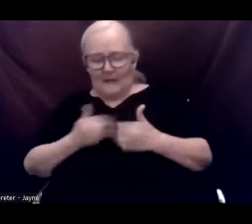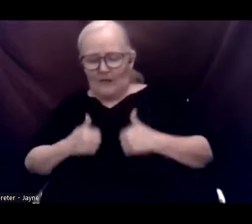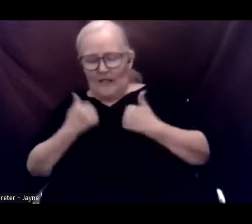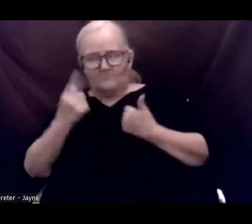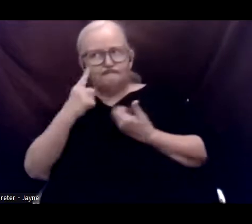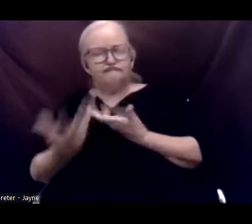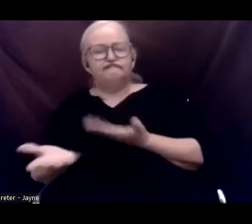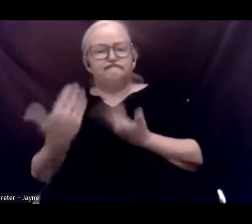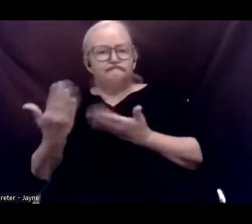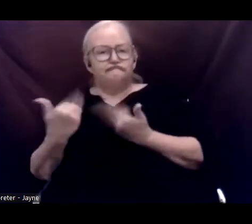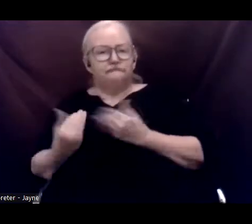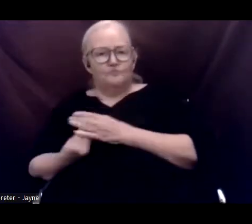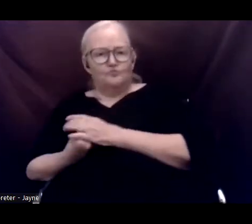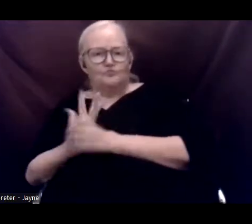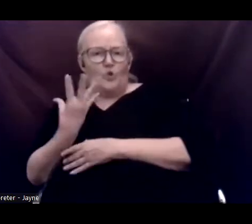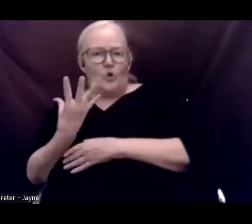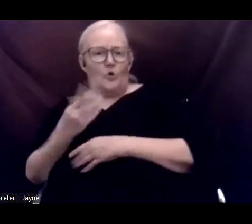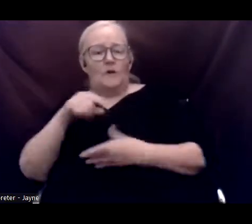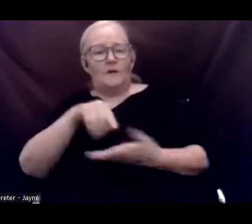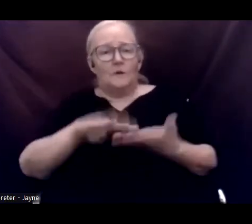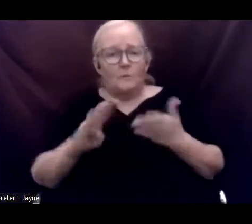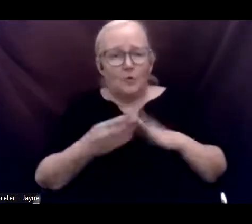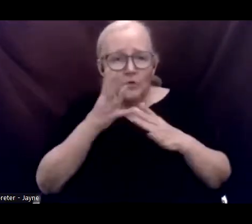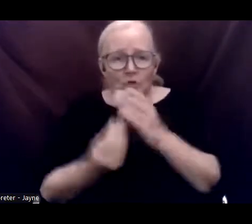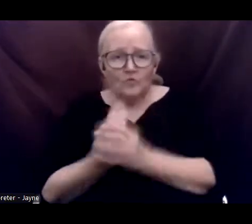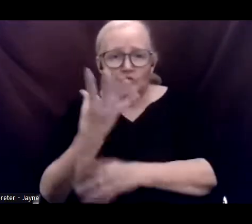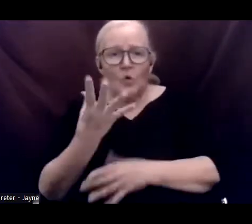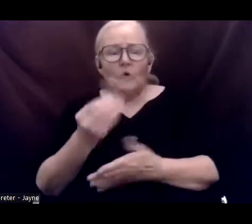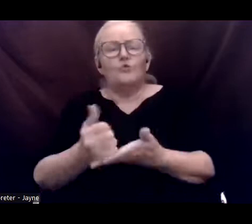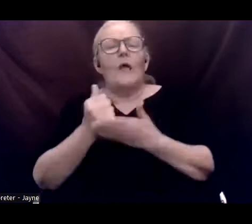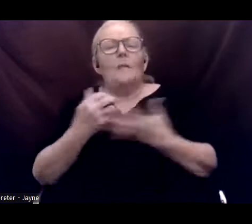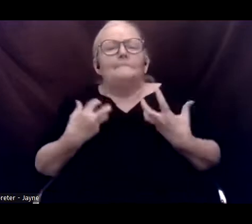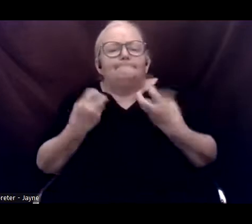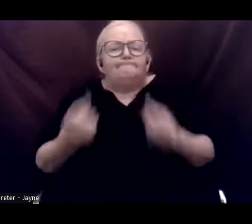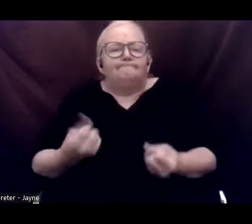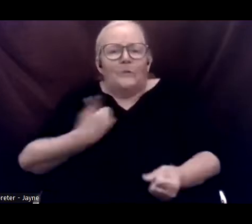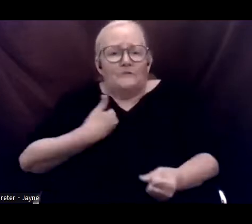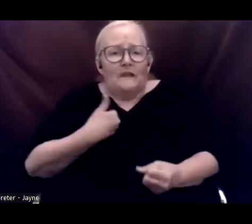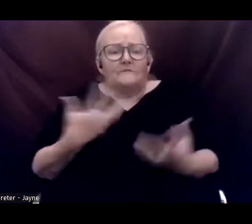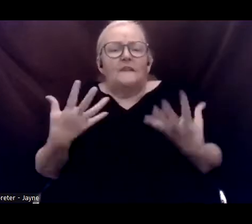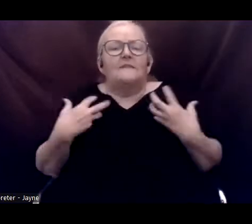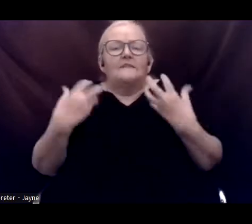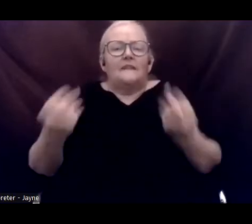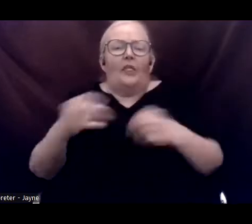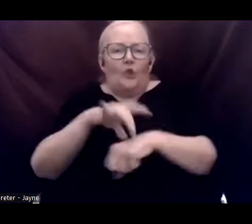this community, and healing for ourselves and our earth.